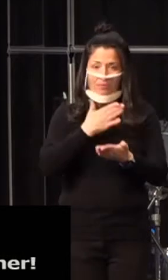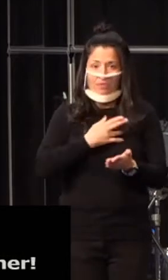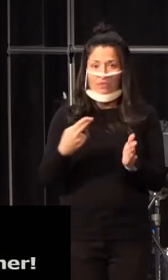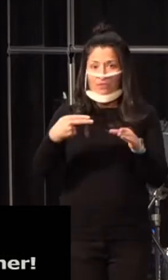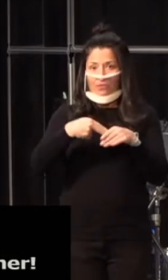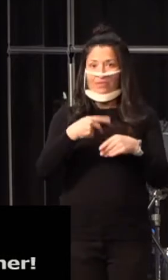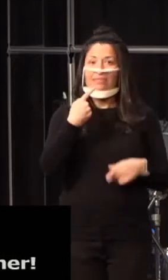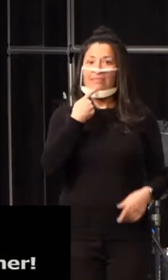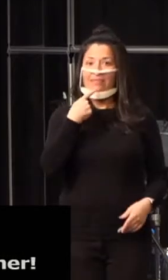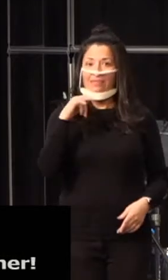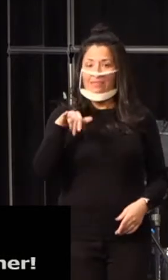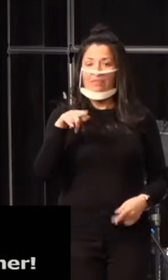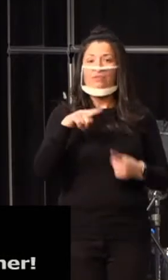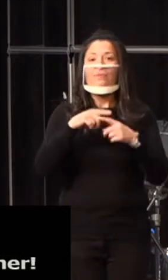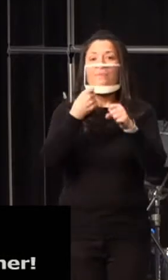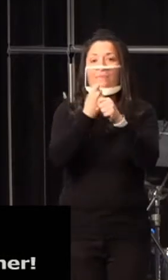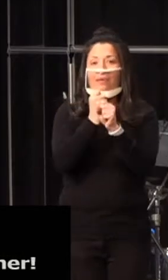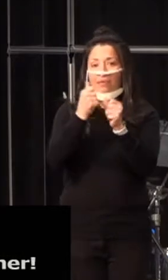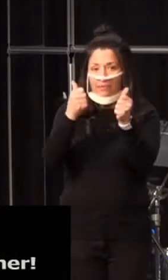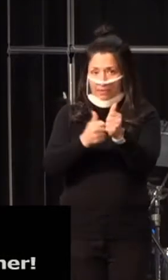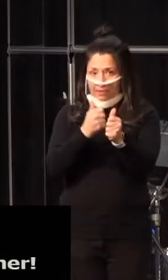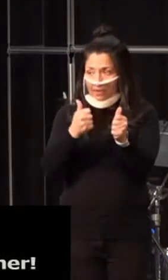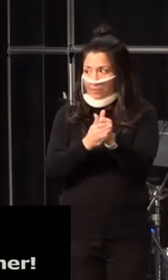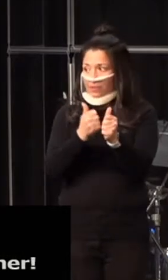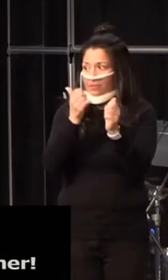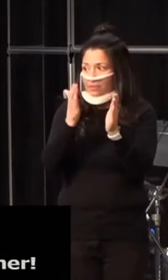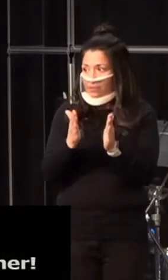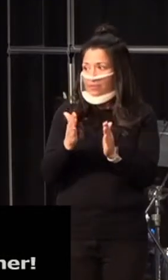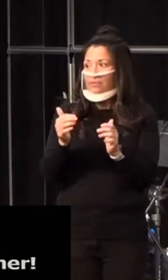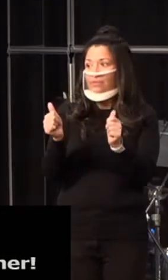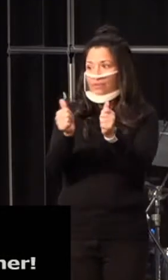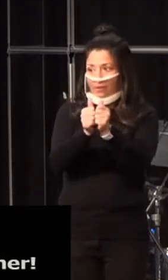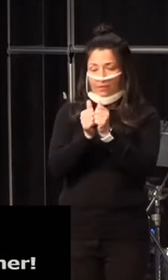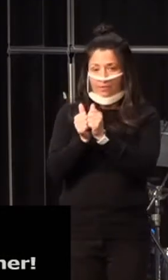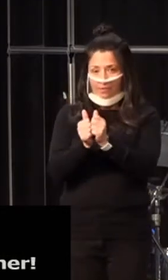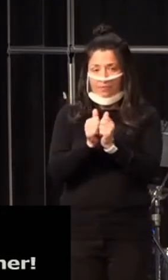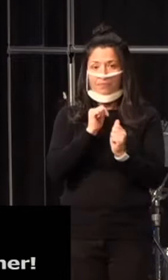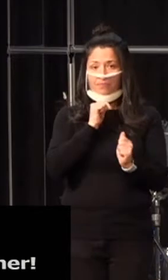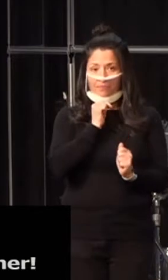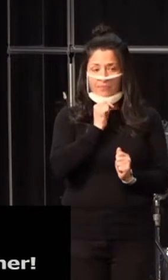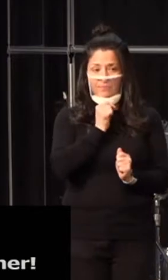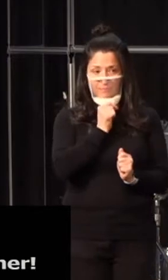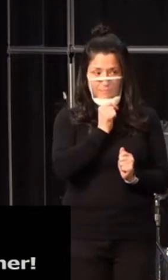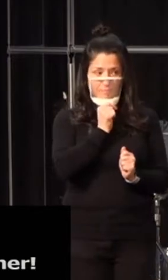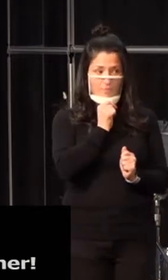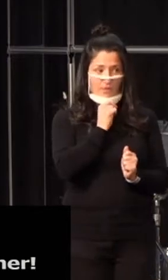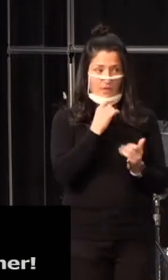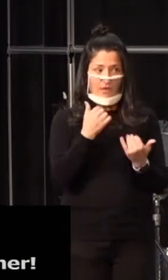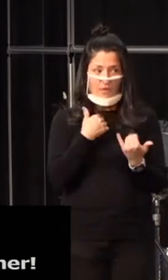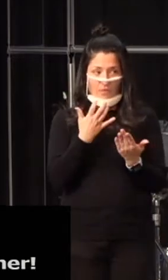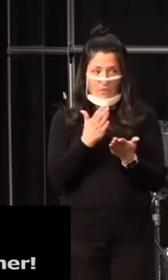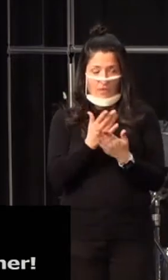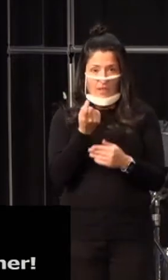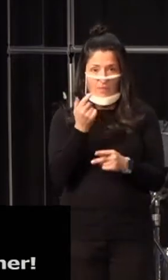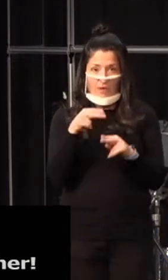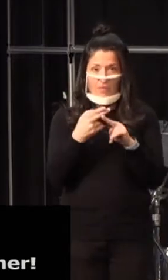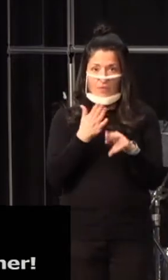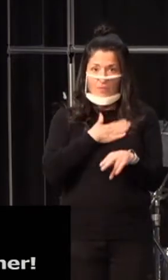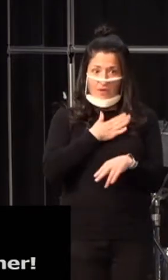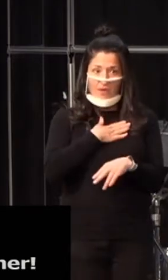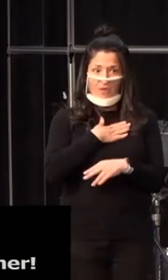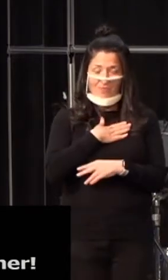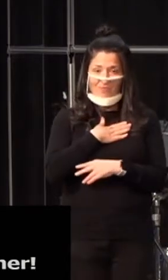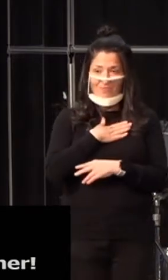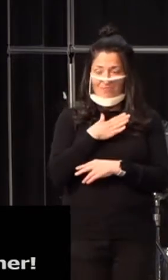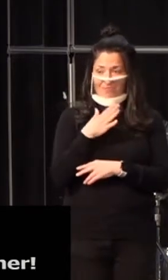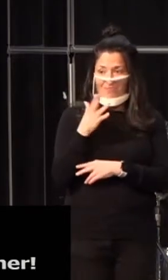me in saying this, to make disciples together. All right, to make disciples together. So I want to share a little bit about my journey.